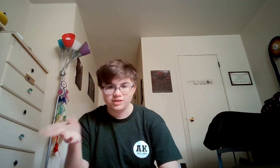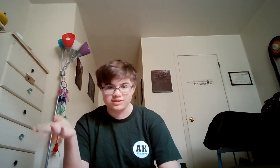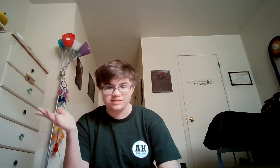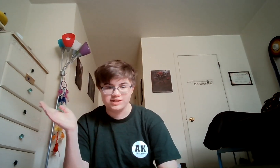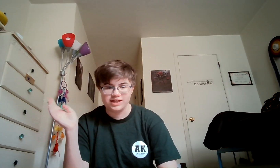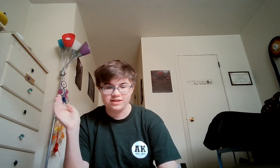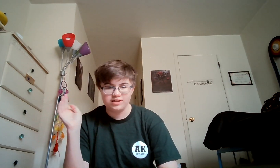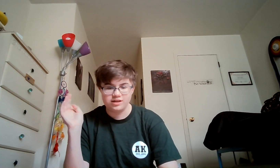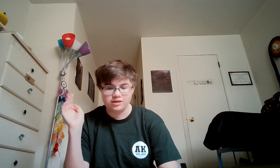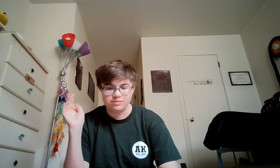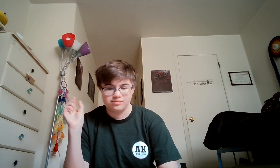how you sign egg.